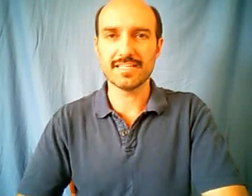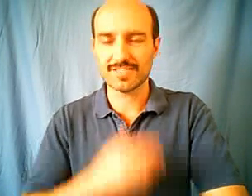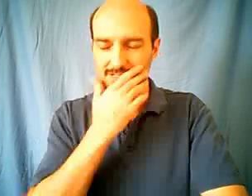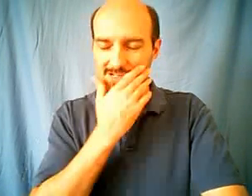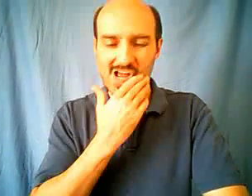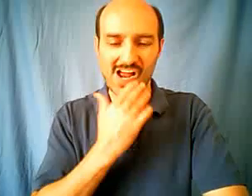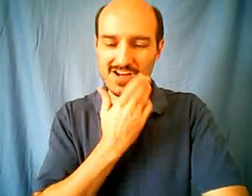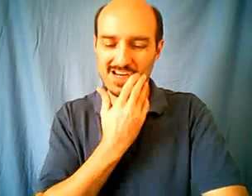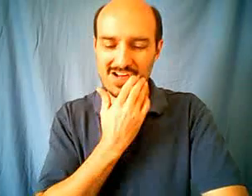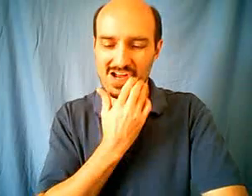advice on